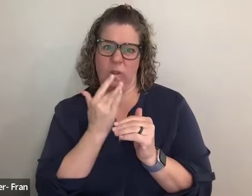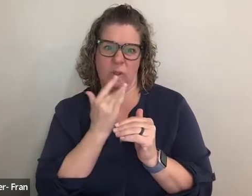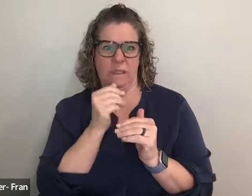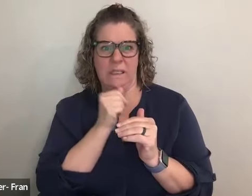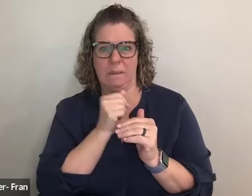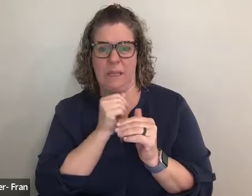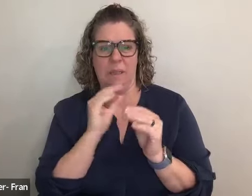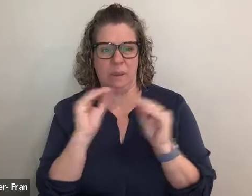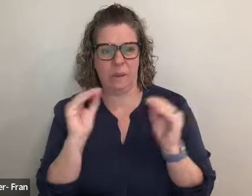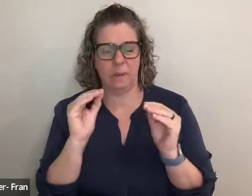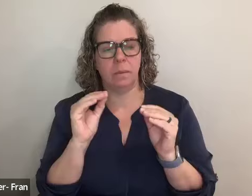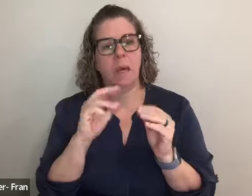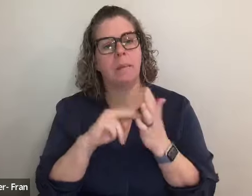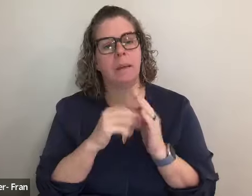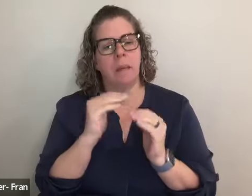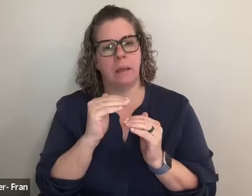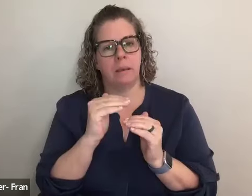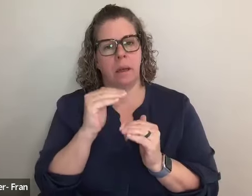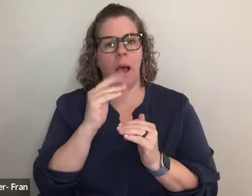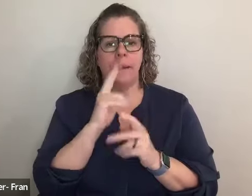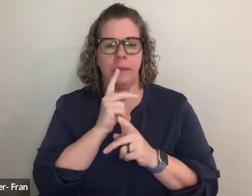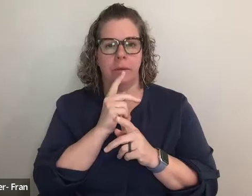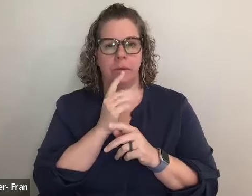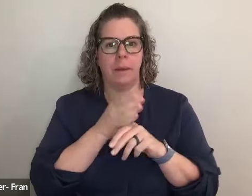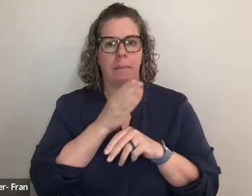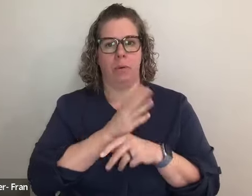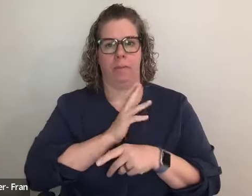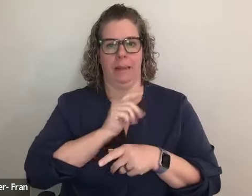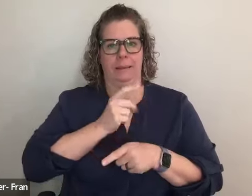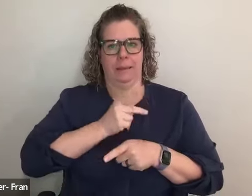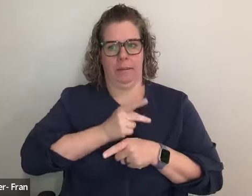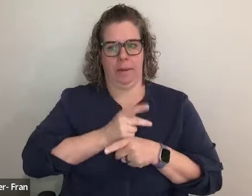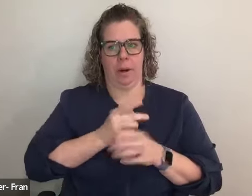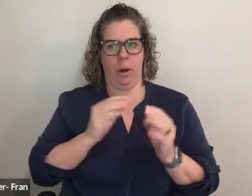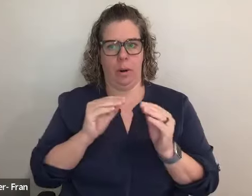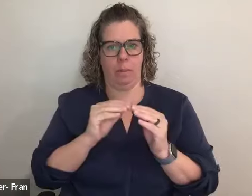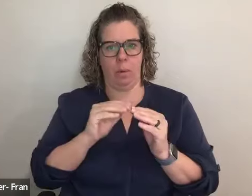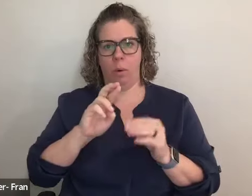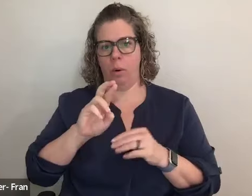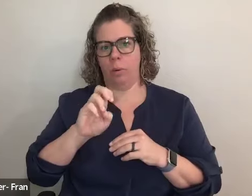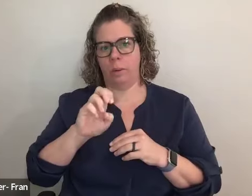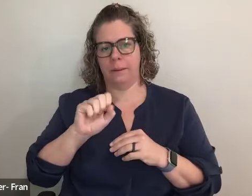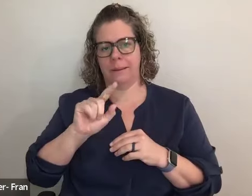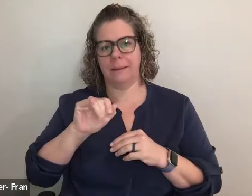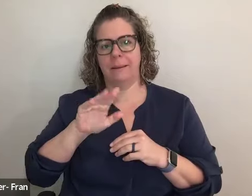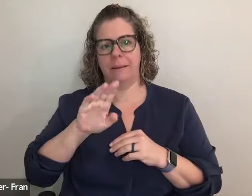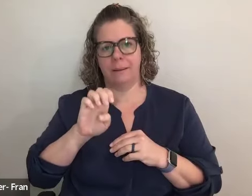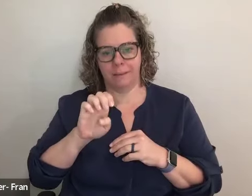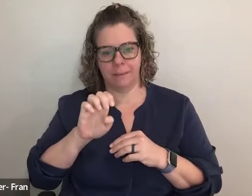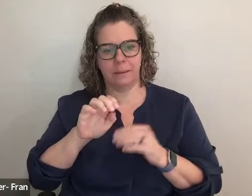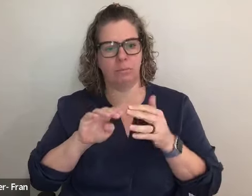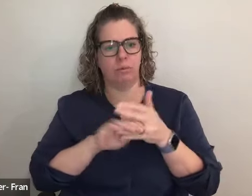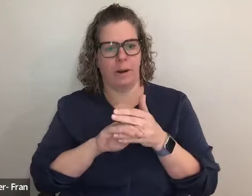of tolerance is smaller. I need to increase my self-care. I need to take more resiliency breaks through the day. I need to reach